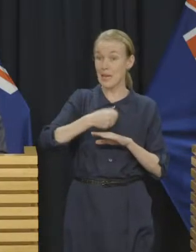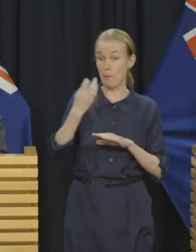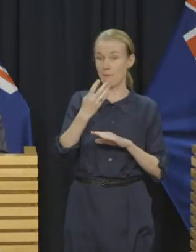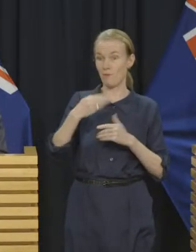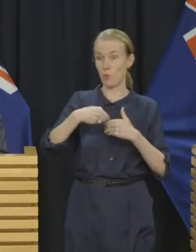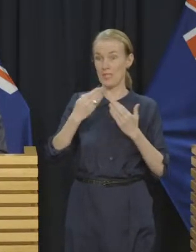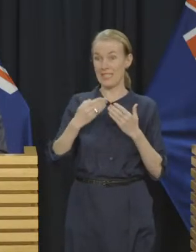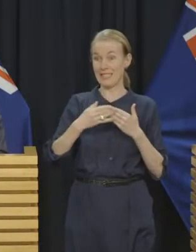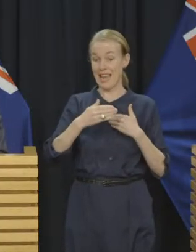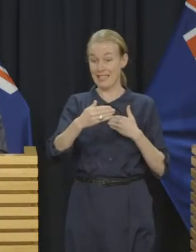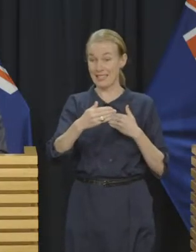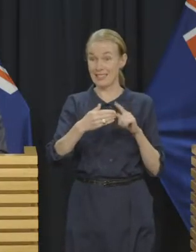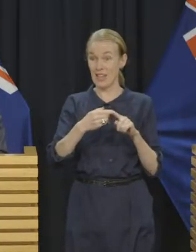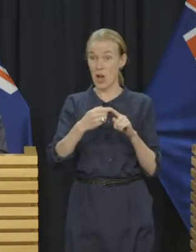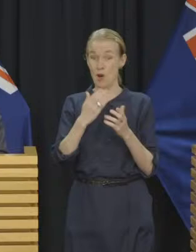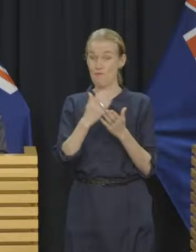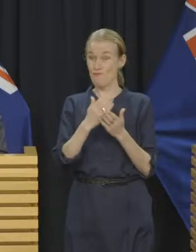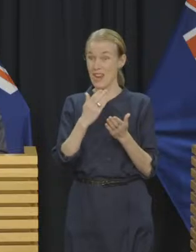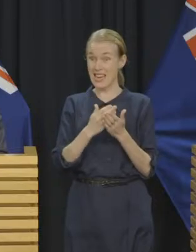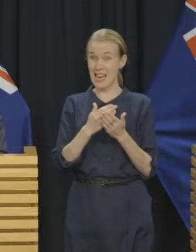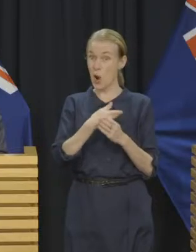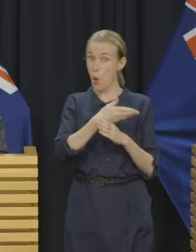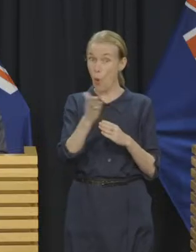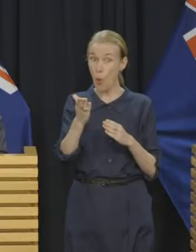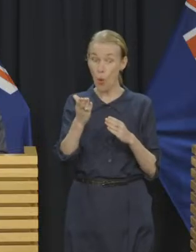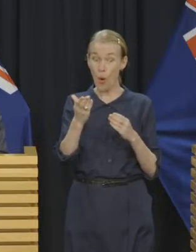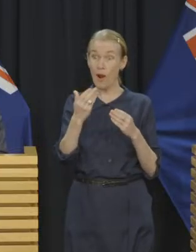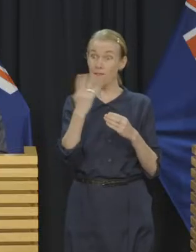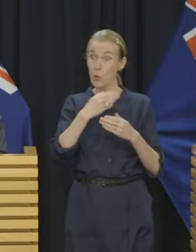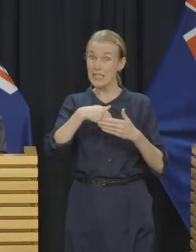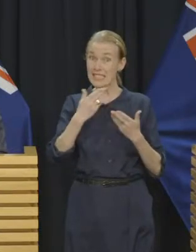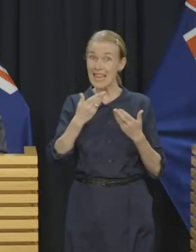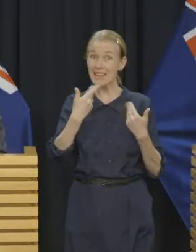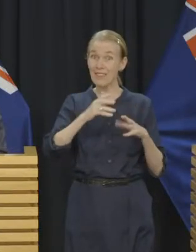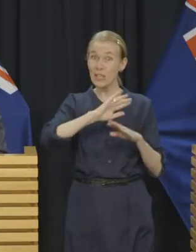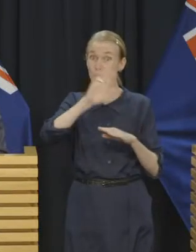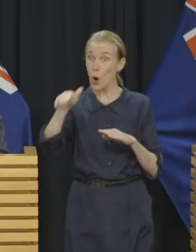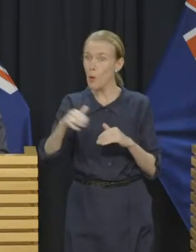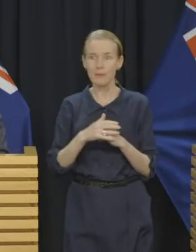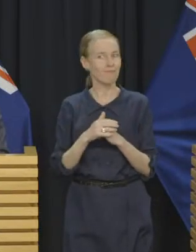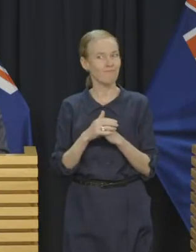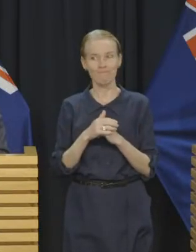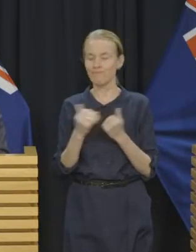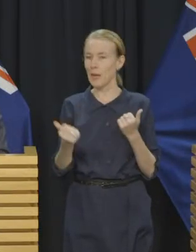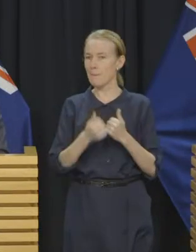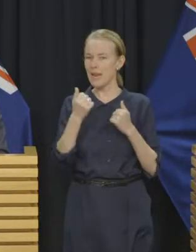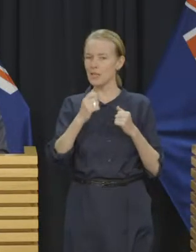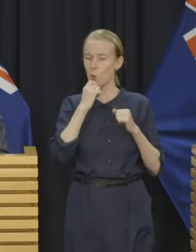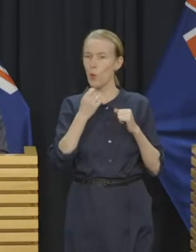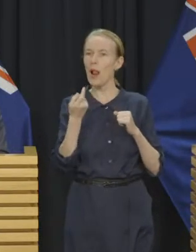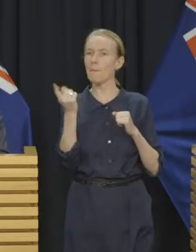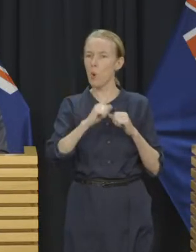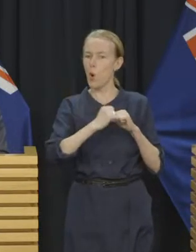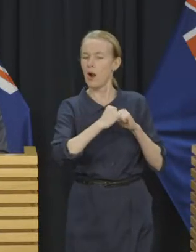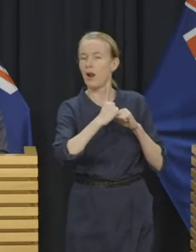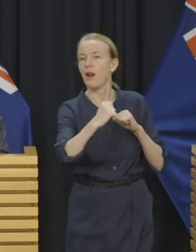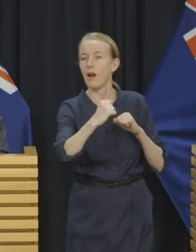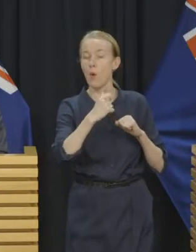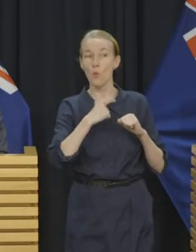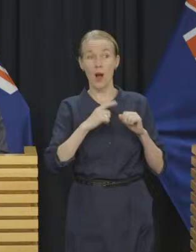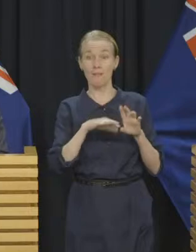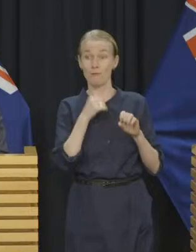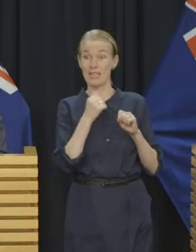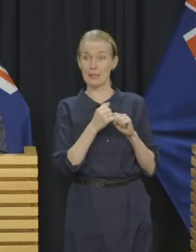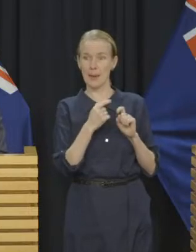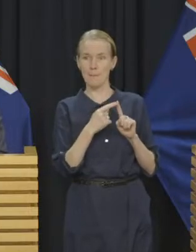left between day 14 and day 16. So most of those who test positive, often because of the other members of their